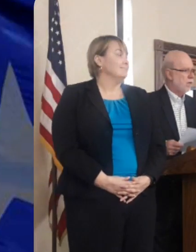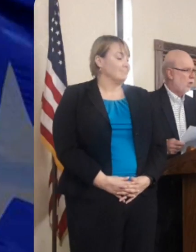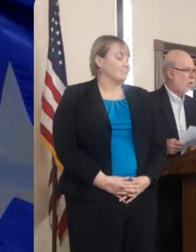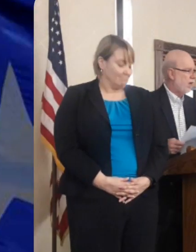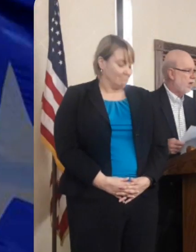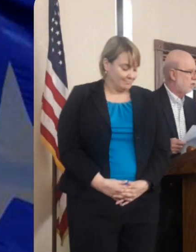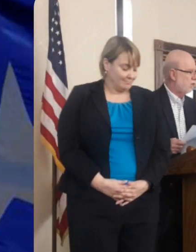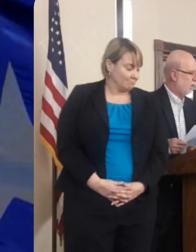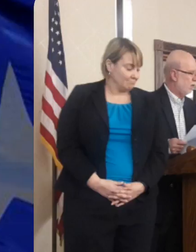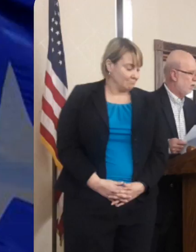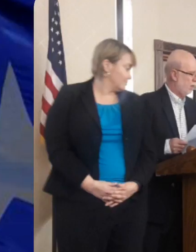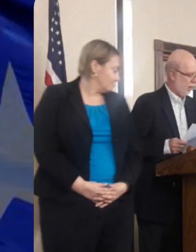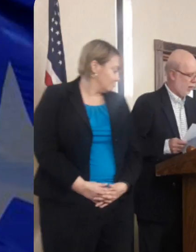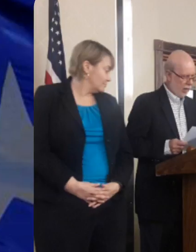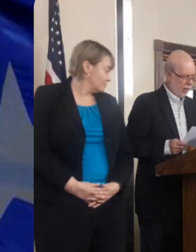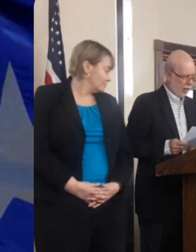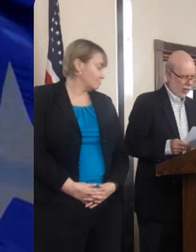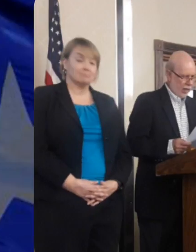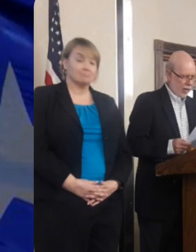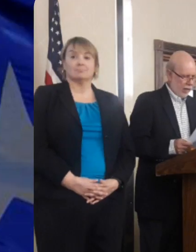Thank you, sir.